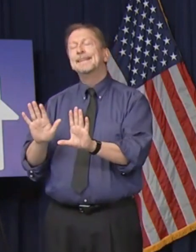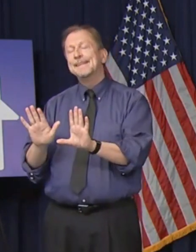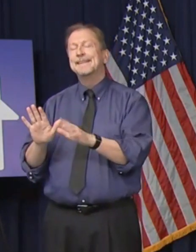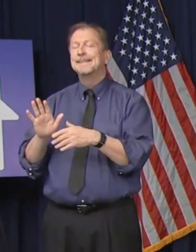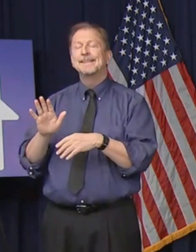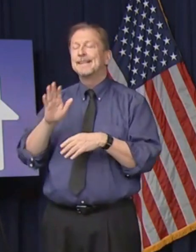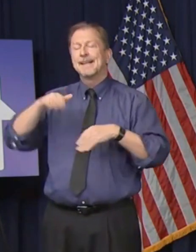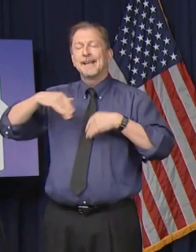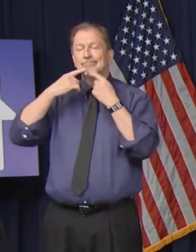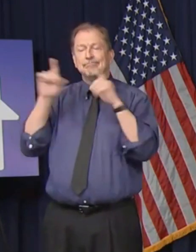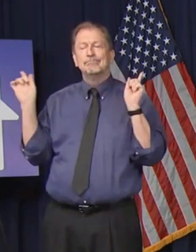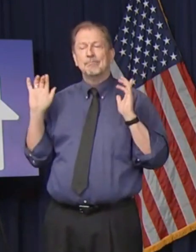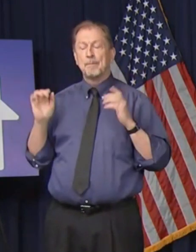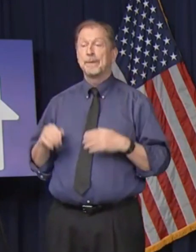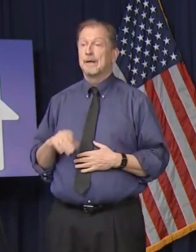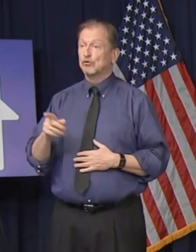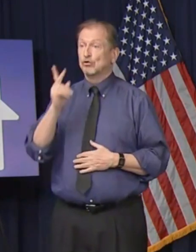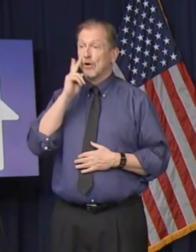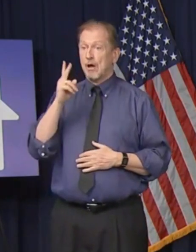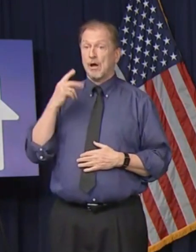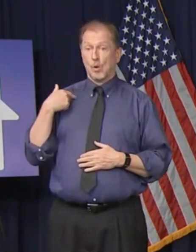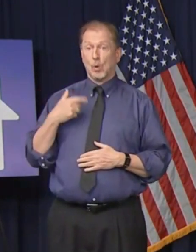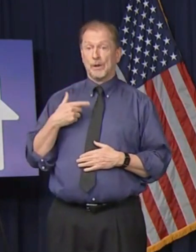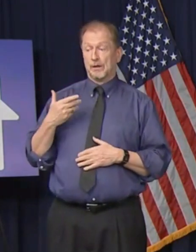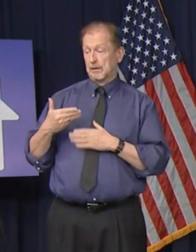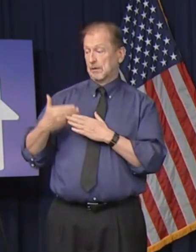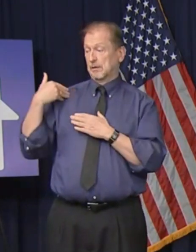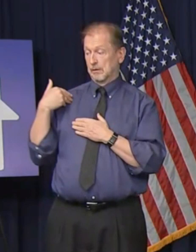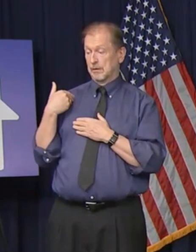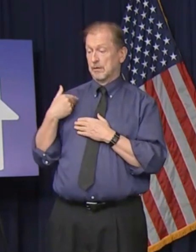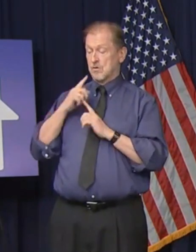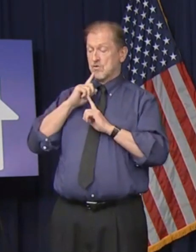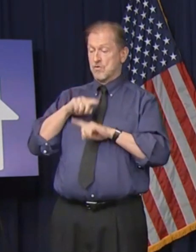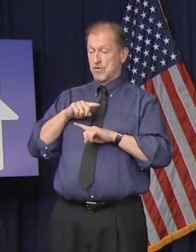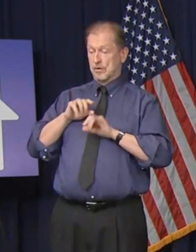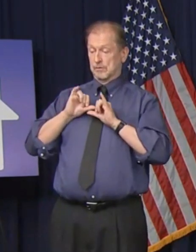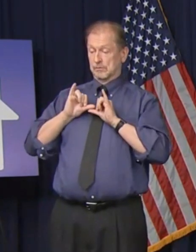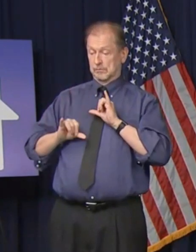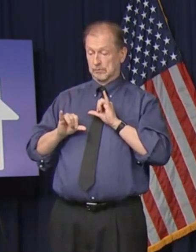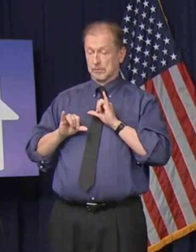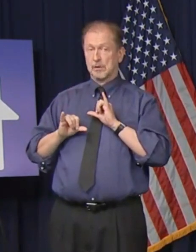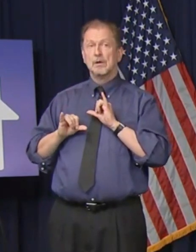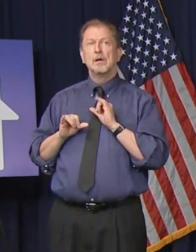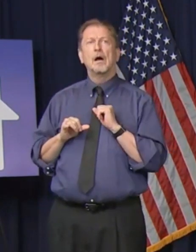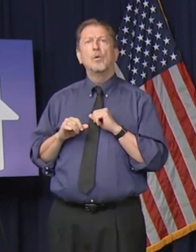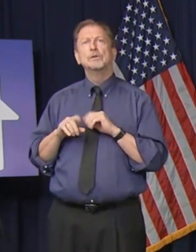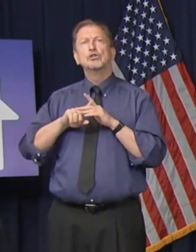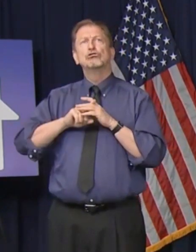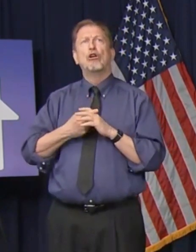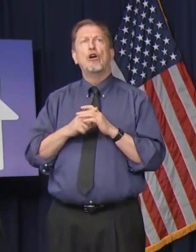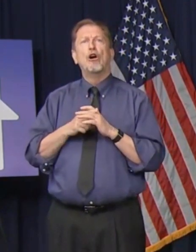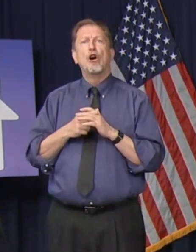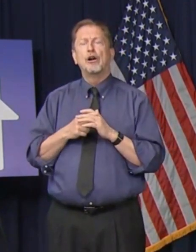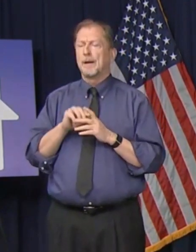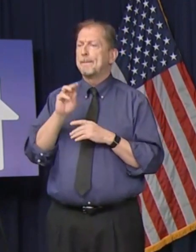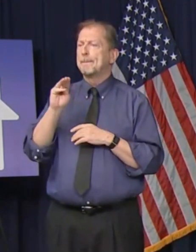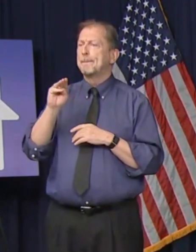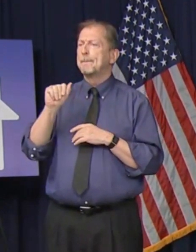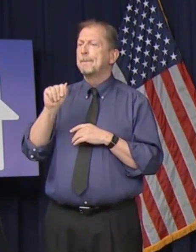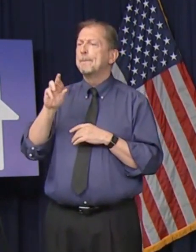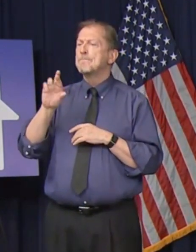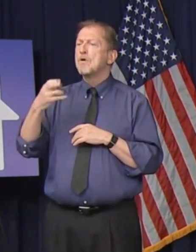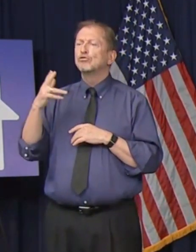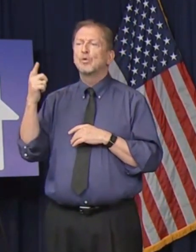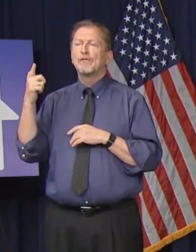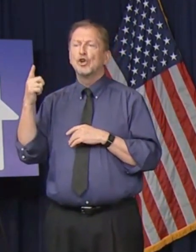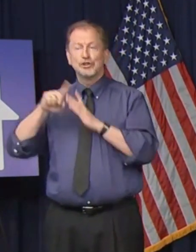again, as you've seen, we've had to extend the stay-at-home order. We put it in originally on March 21st.